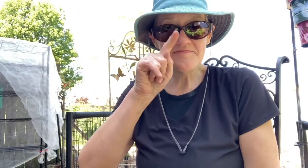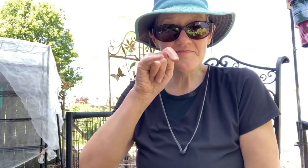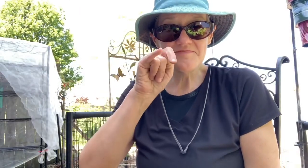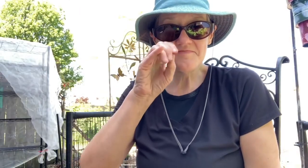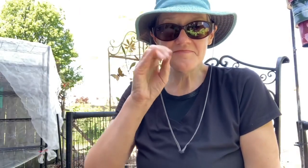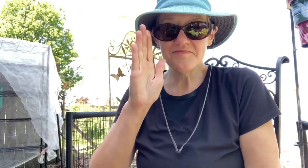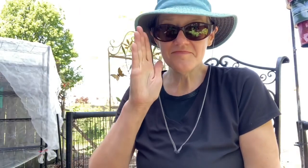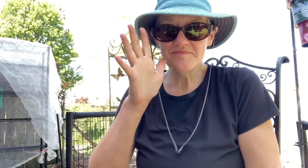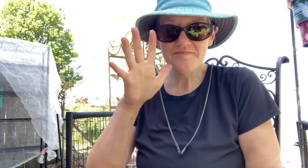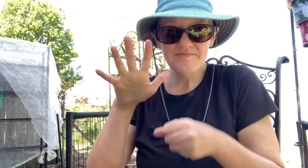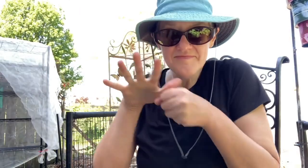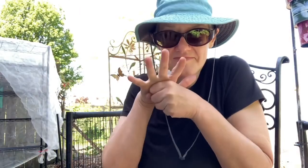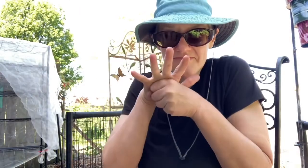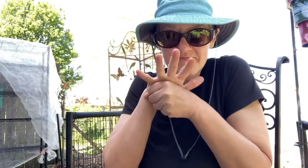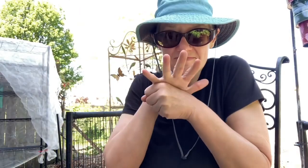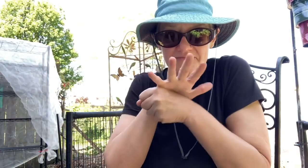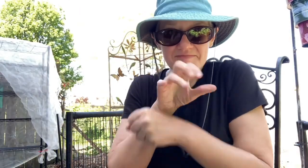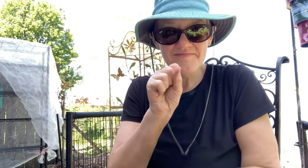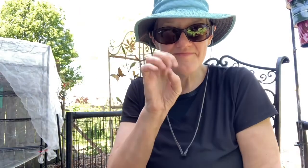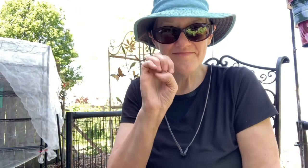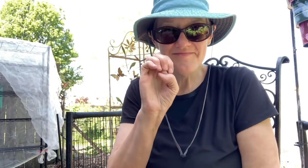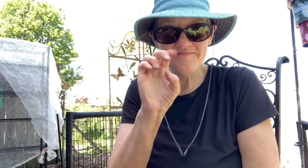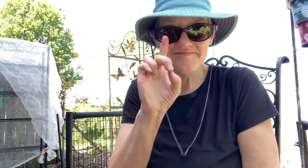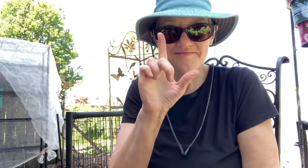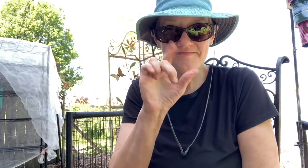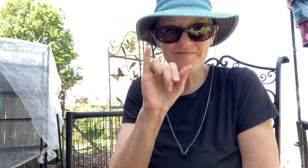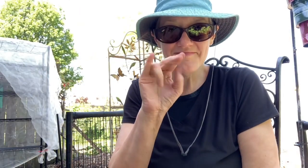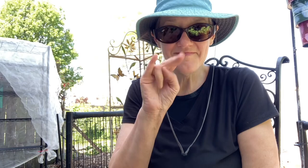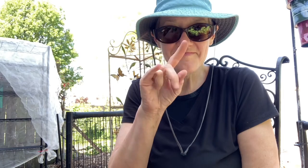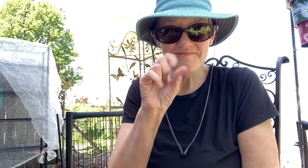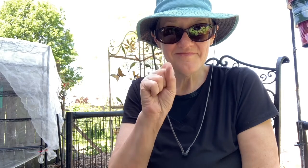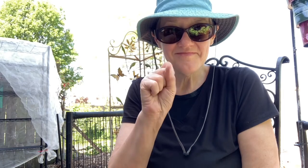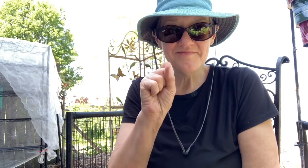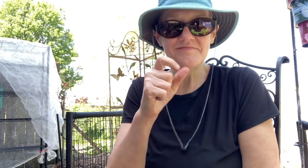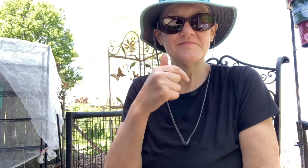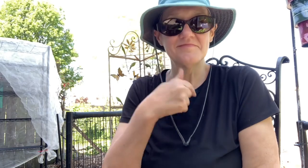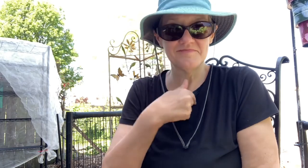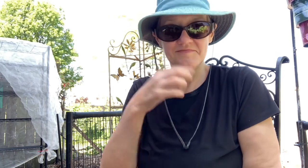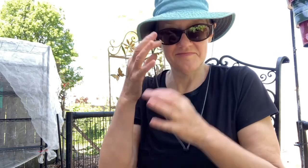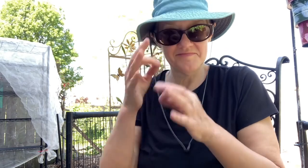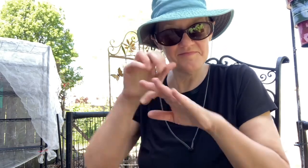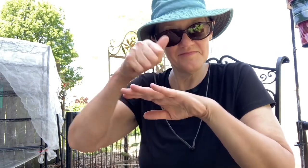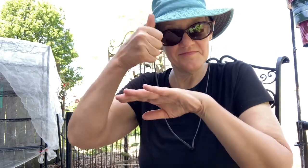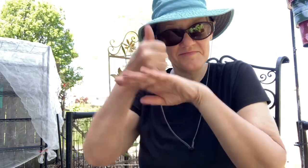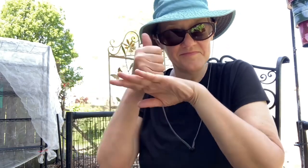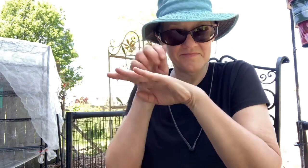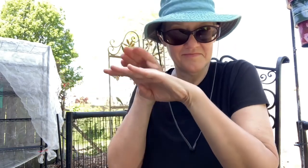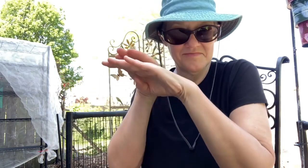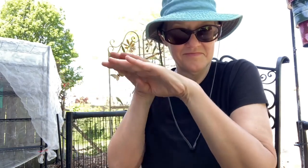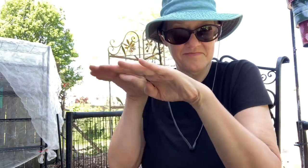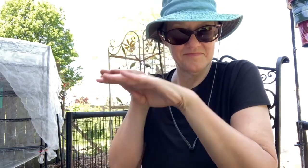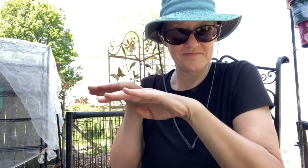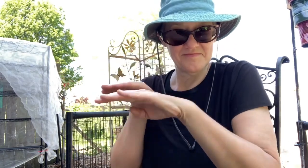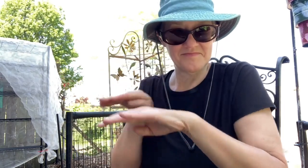Now, soon this patio is going to be full of seedlings. So I went ahead and set up a